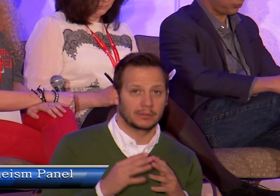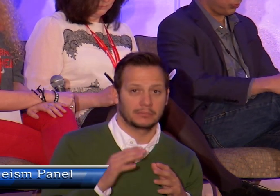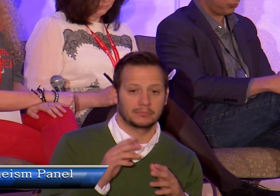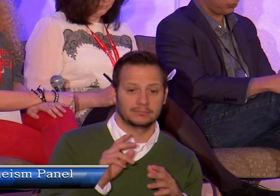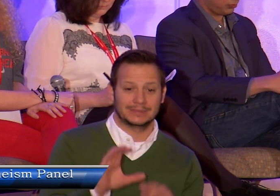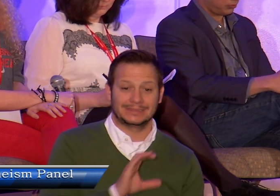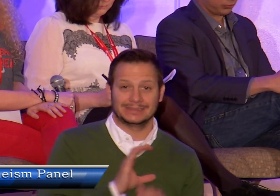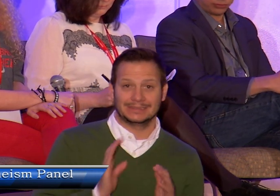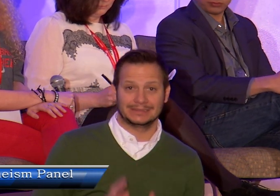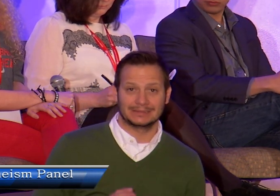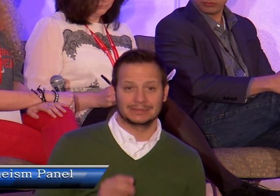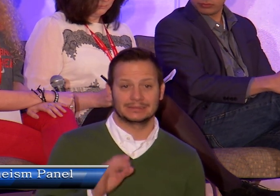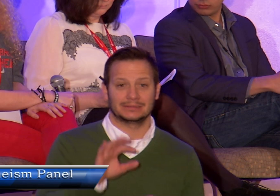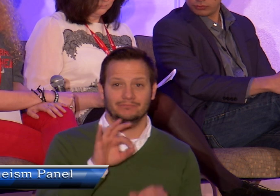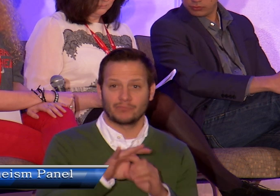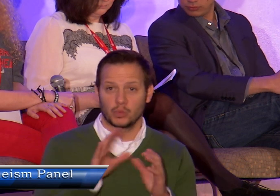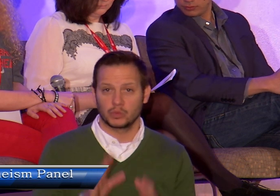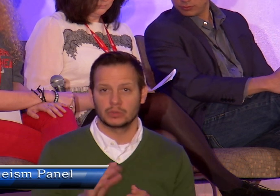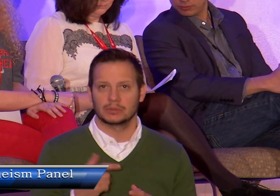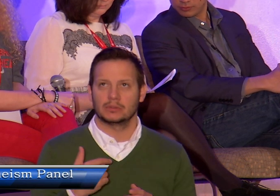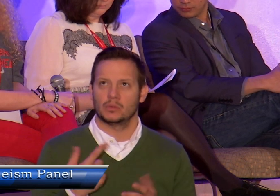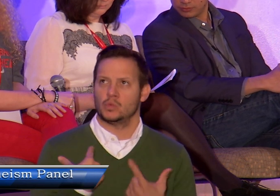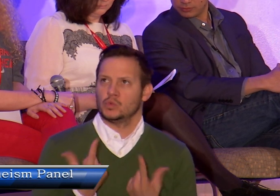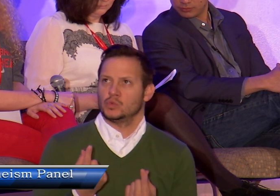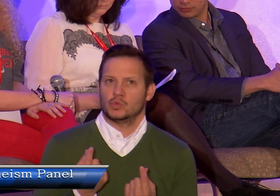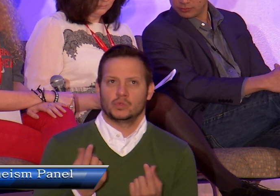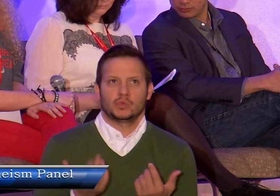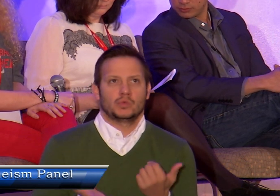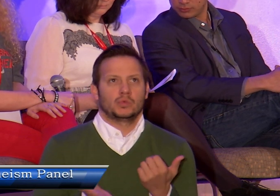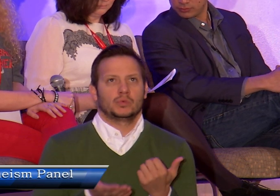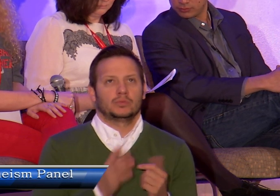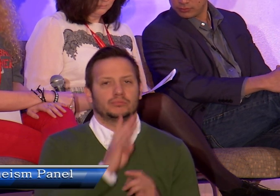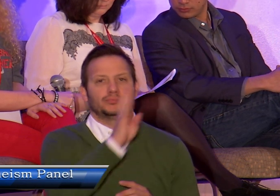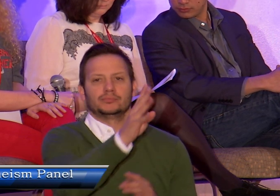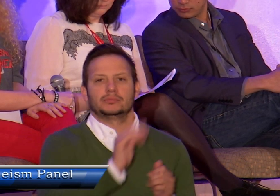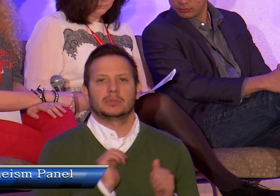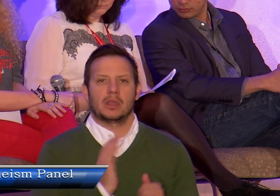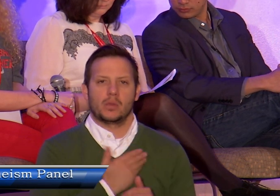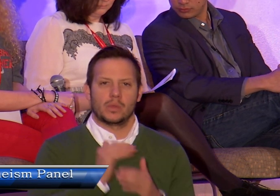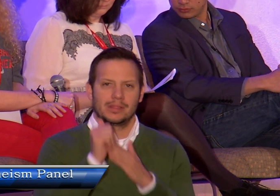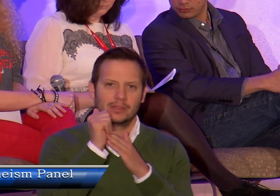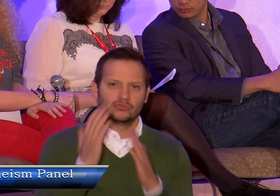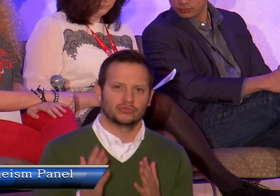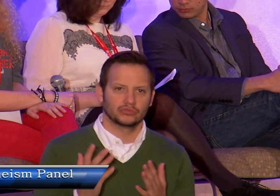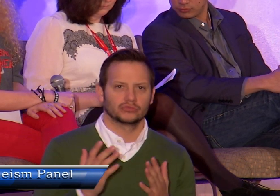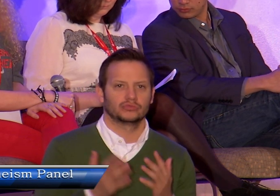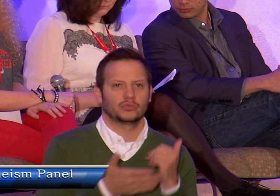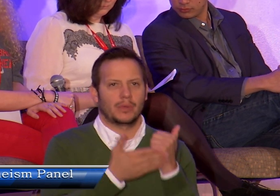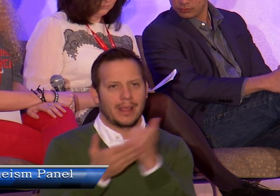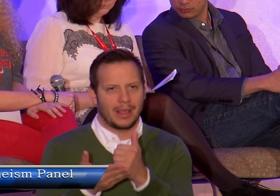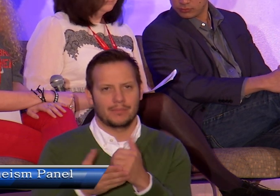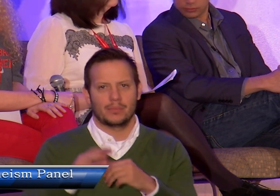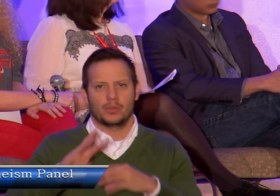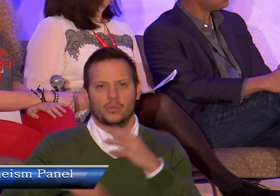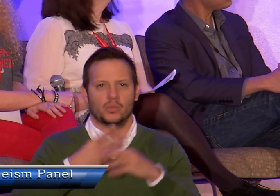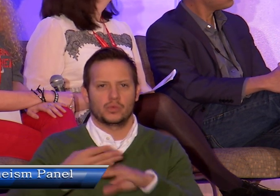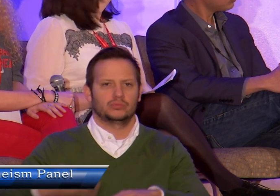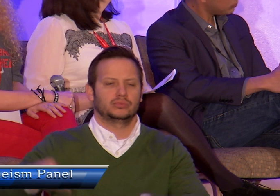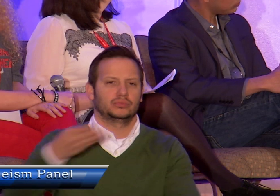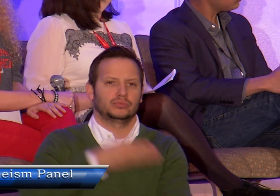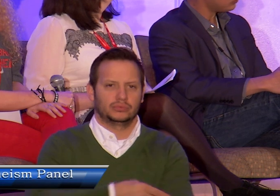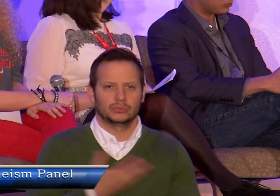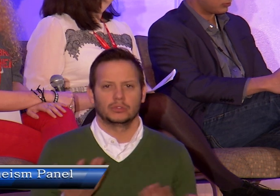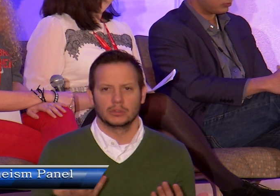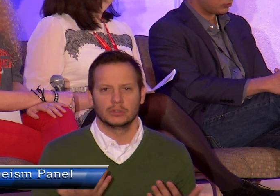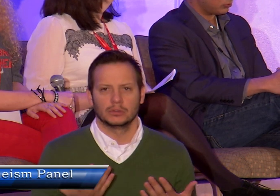citizens, can help to push our leaders to advance around the world, particularly when it comes to human